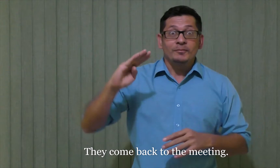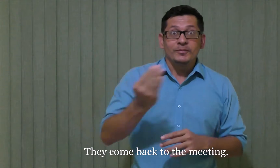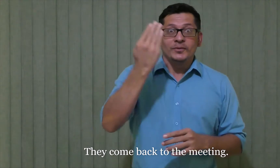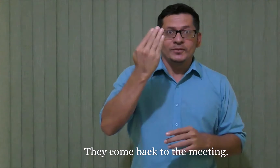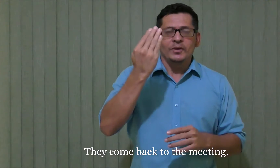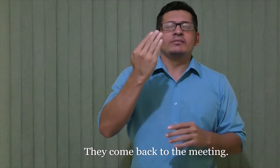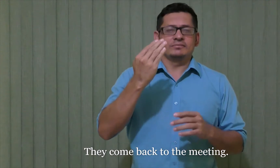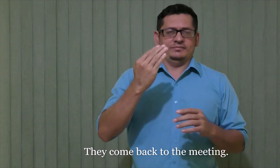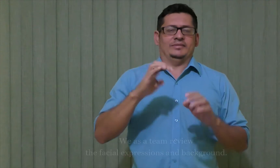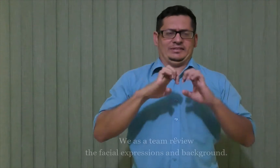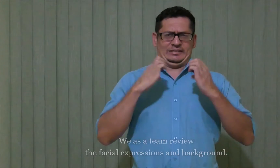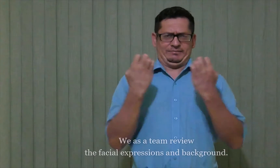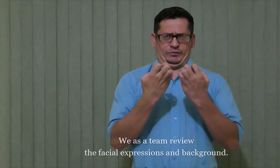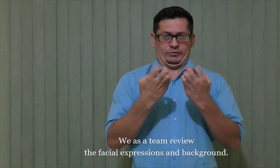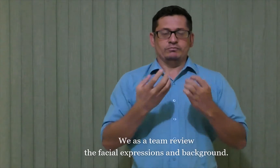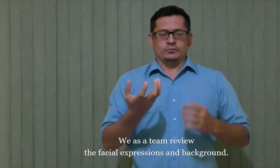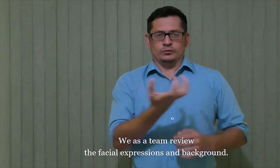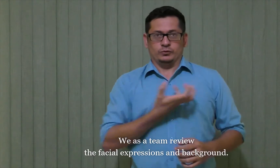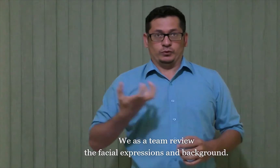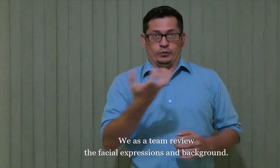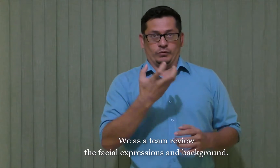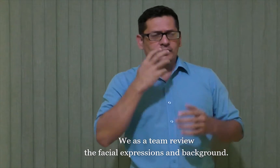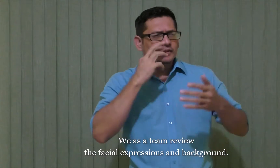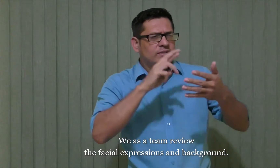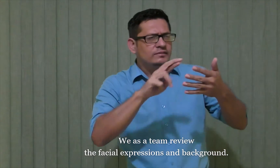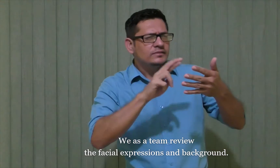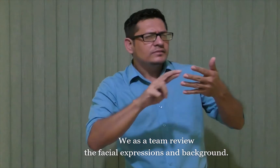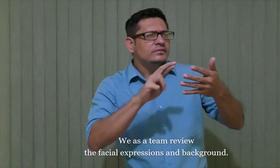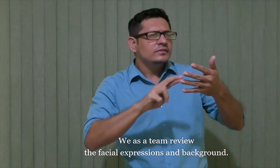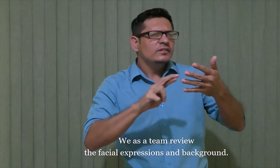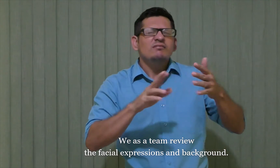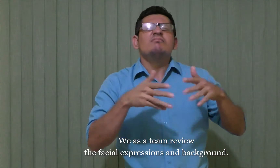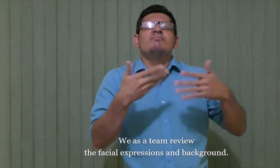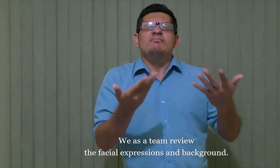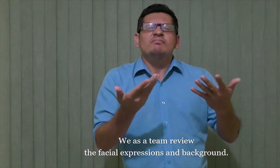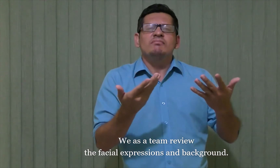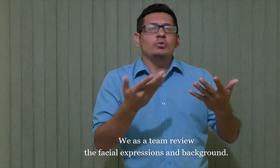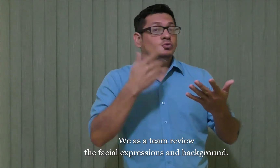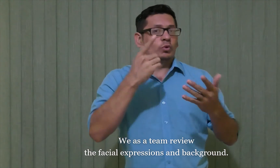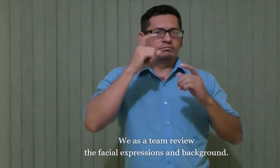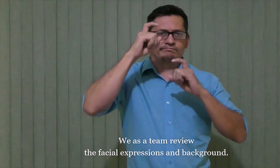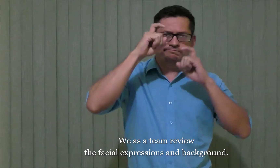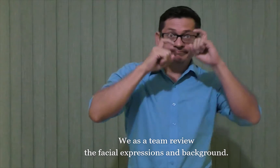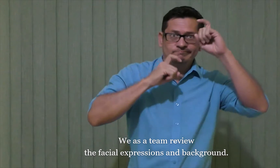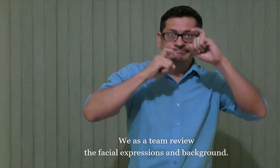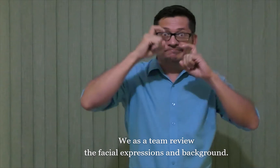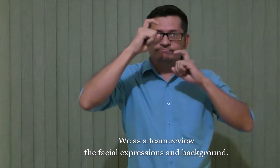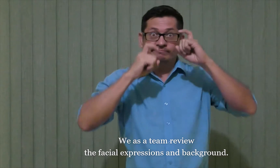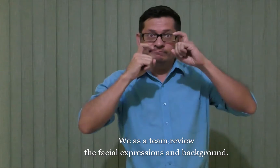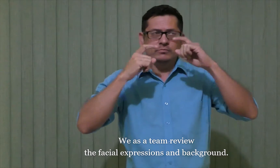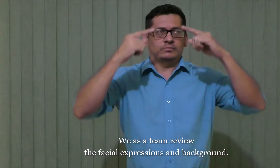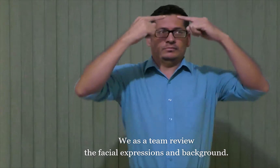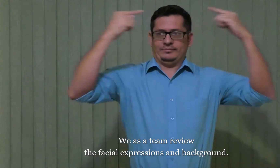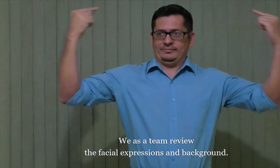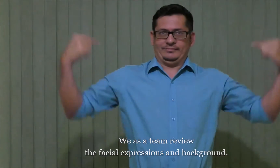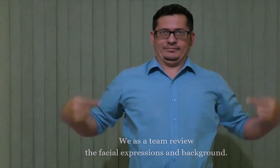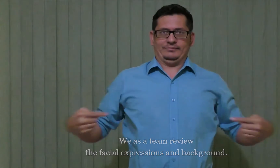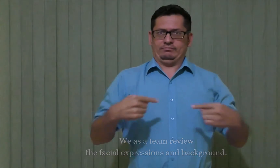meeting. We as a team review the facial expressions and background.